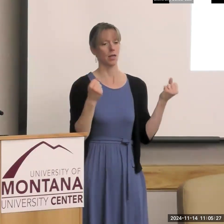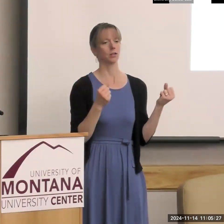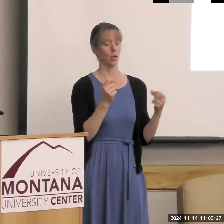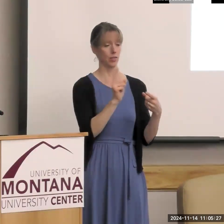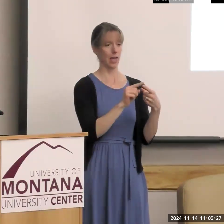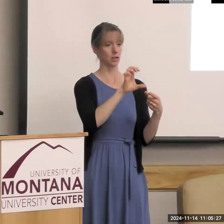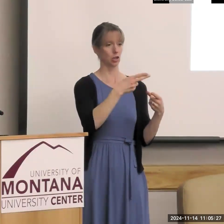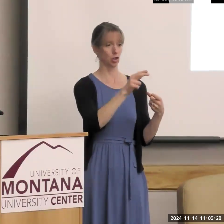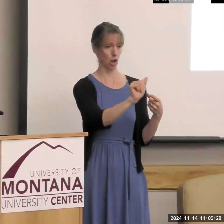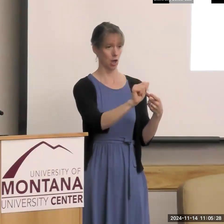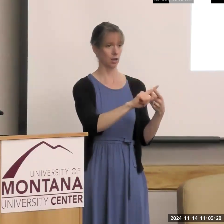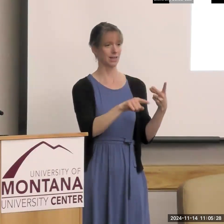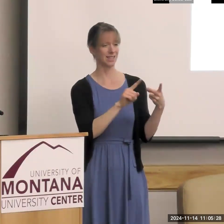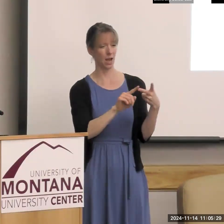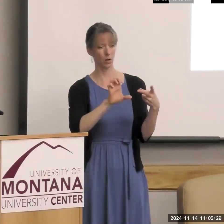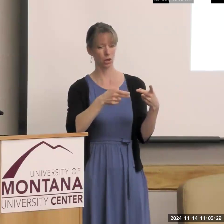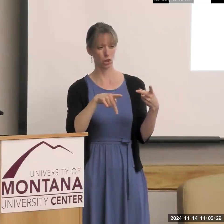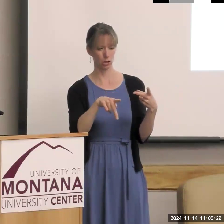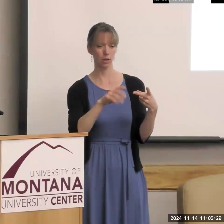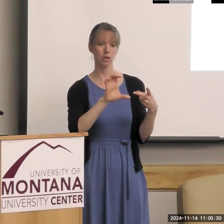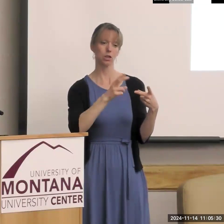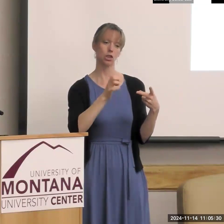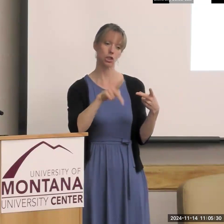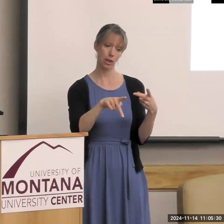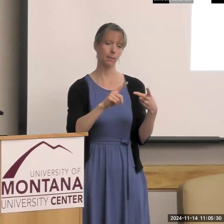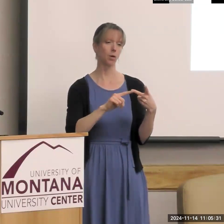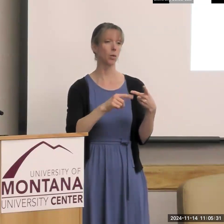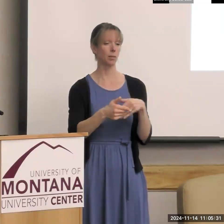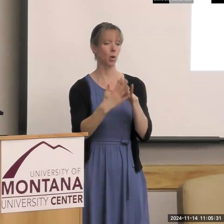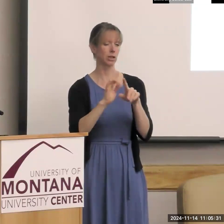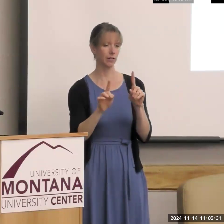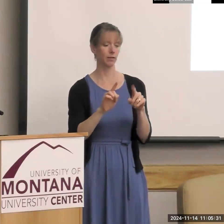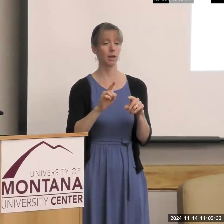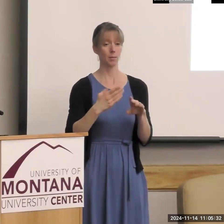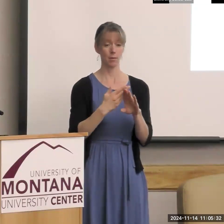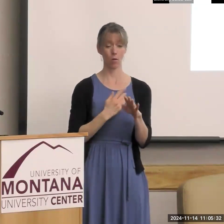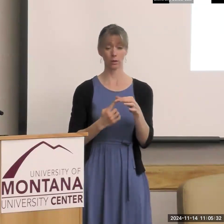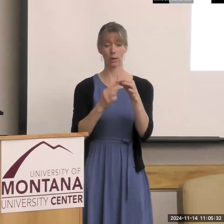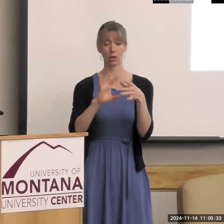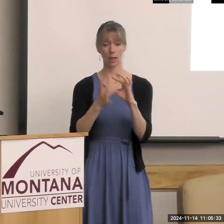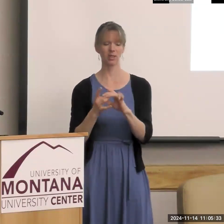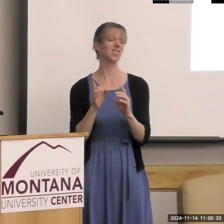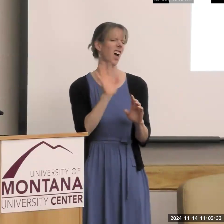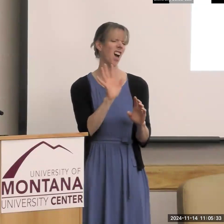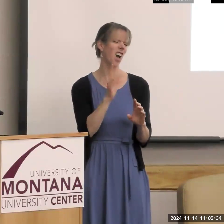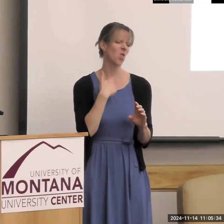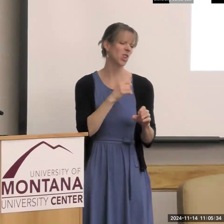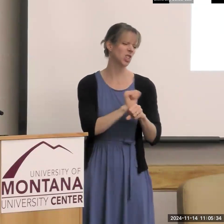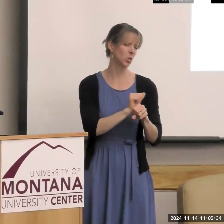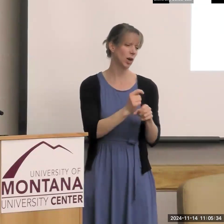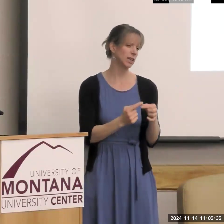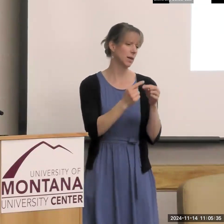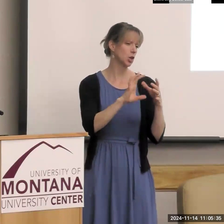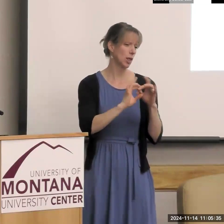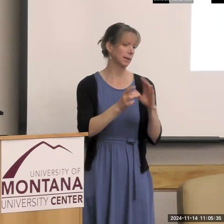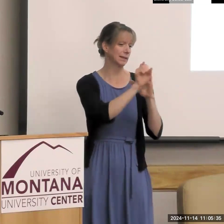The CHIP, we've approached it a little bit differently. Before I got to Special Olympics, they decided that, well, we'll just work with our Special Olympics state